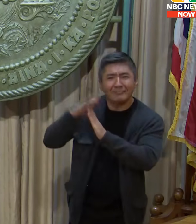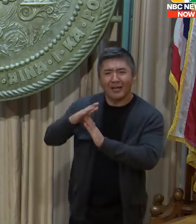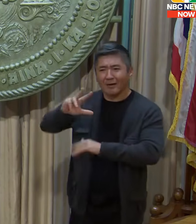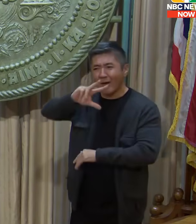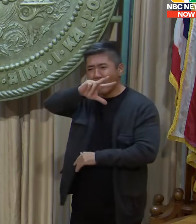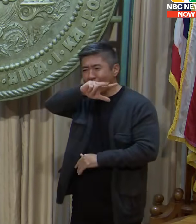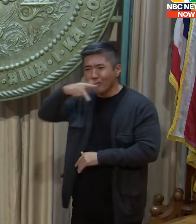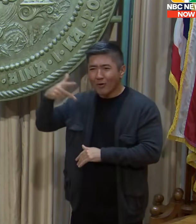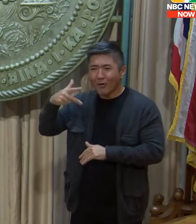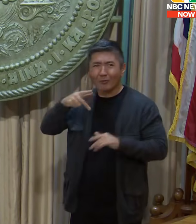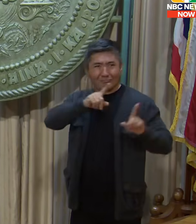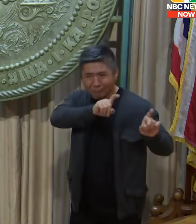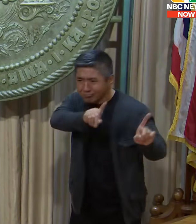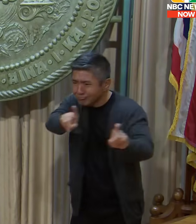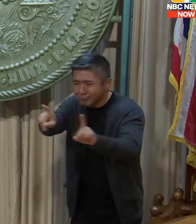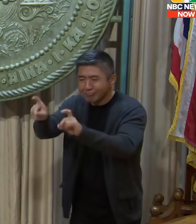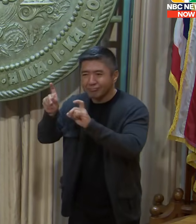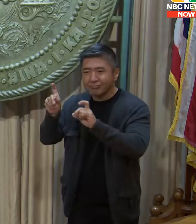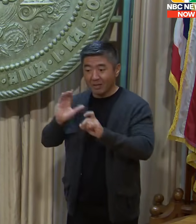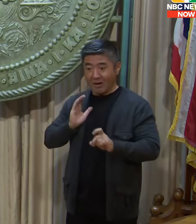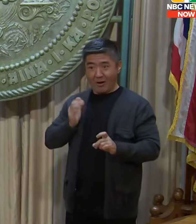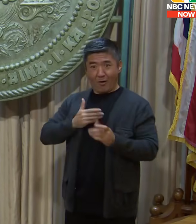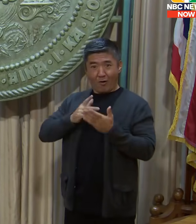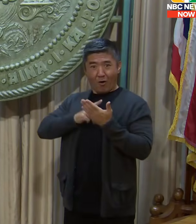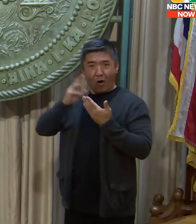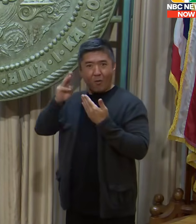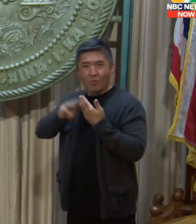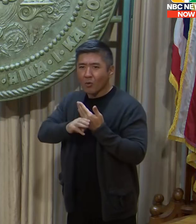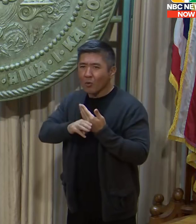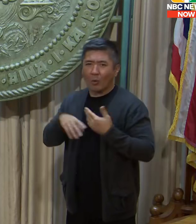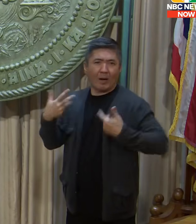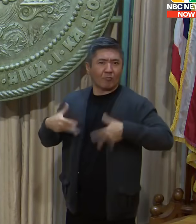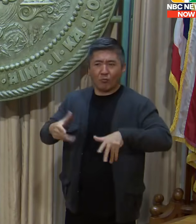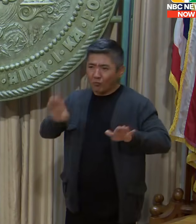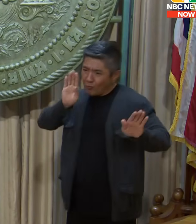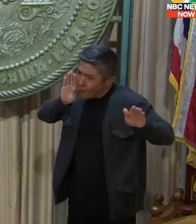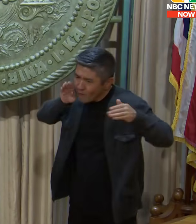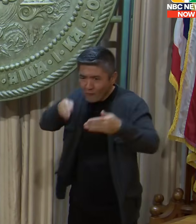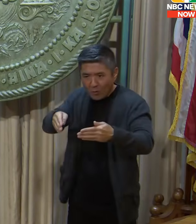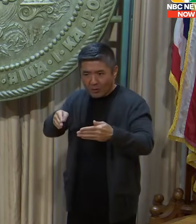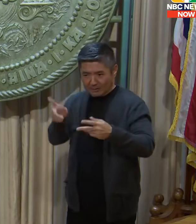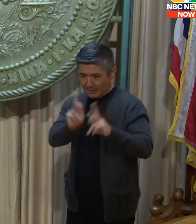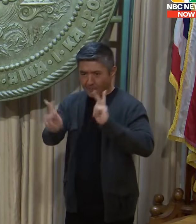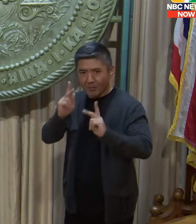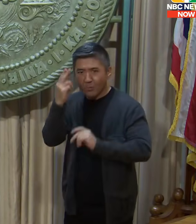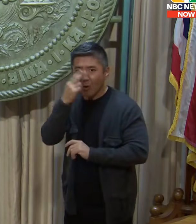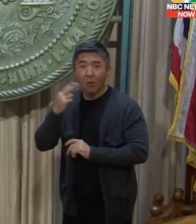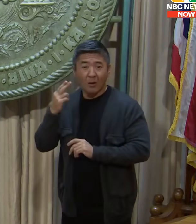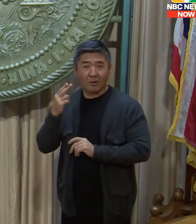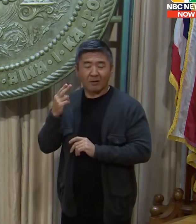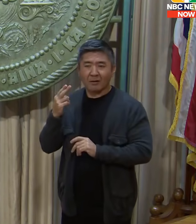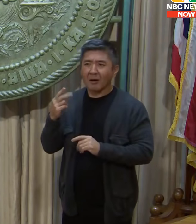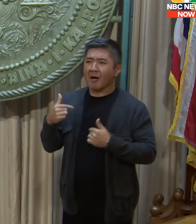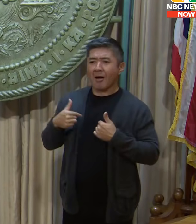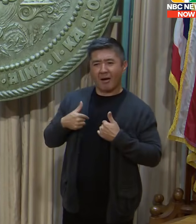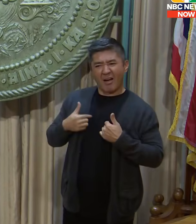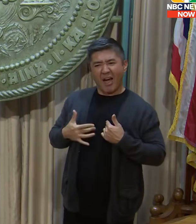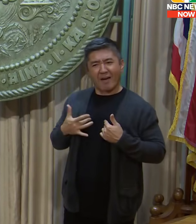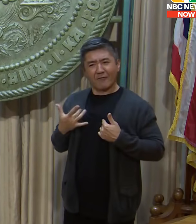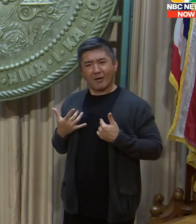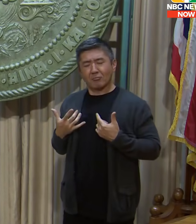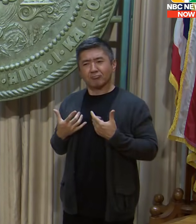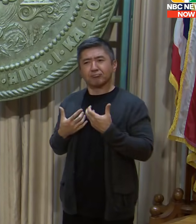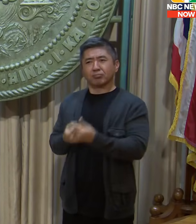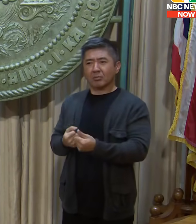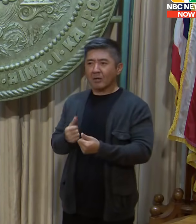having tested, and I think our testing program is actually more targeted than many states are. So I'm pretty comfortable that we're not